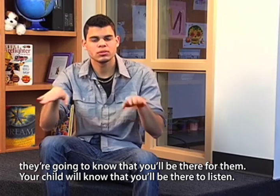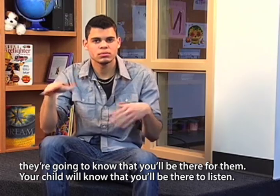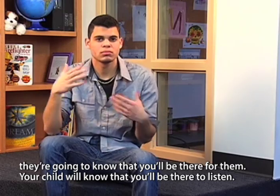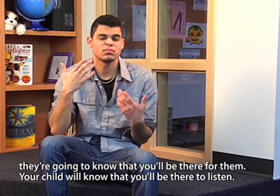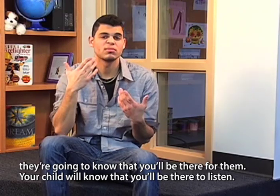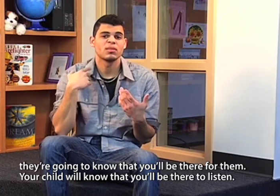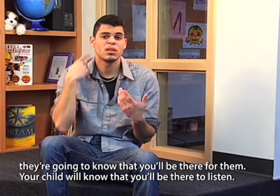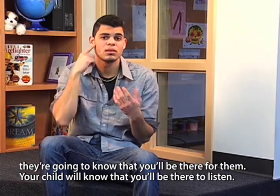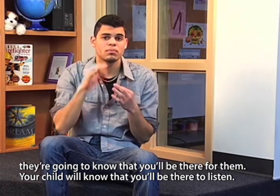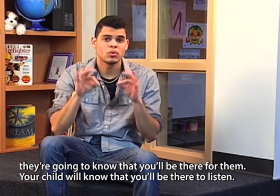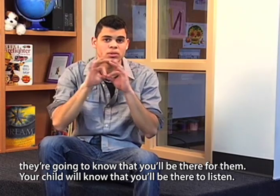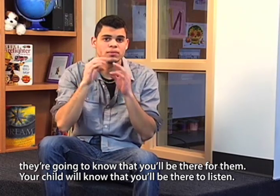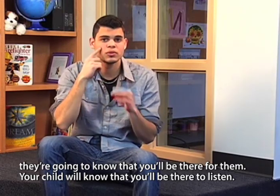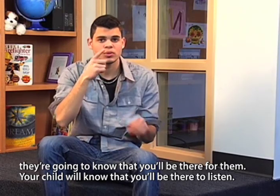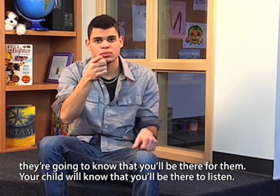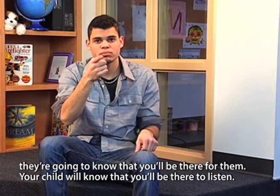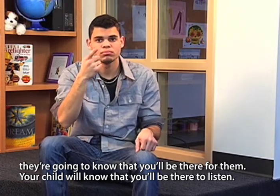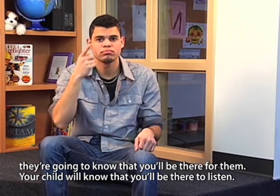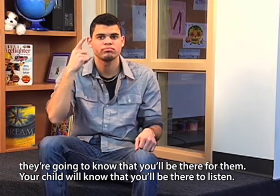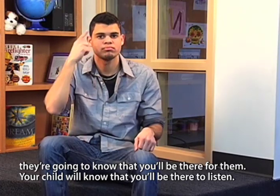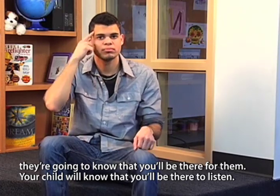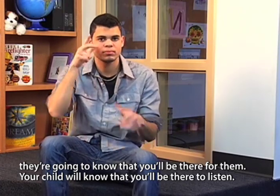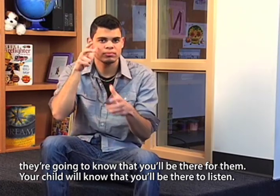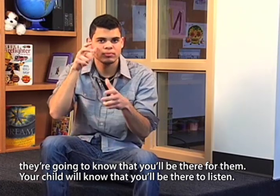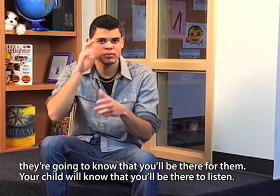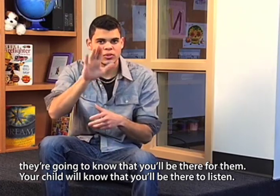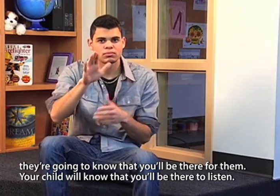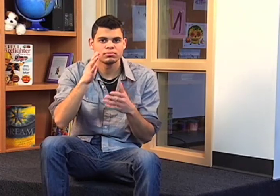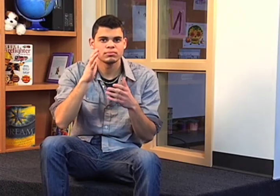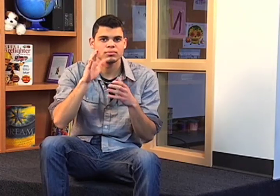them. Your child will know that you'll be there to listen.